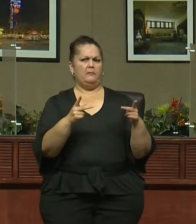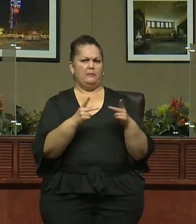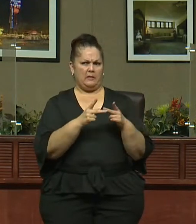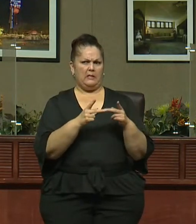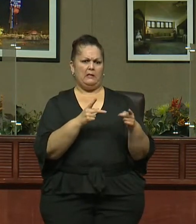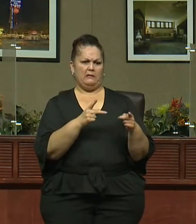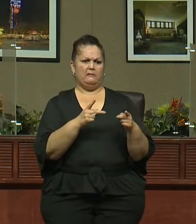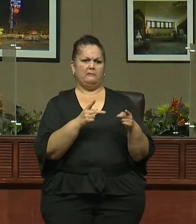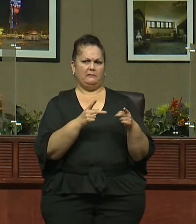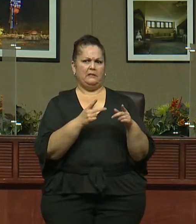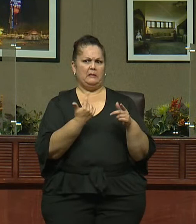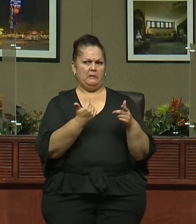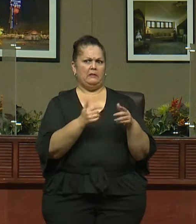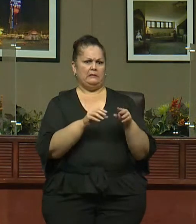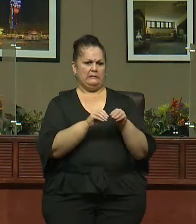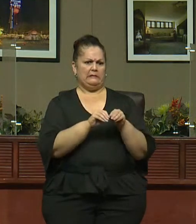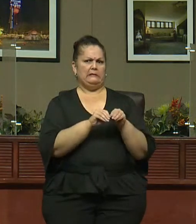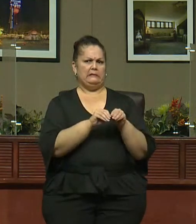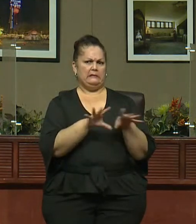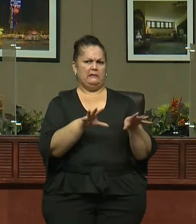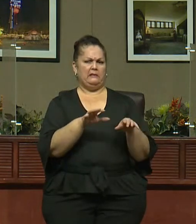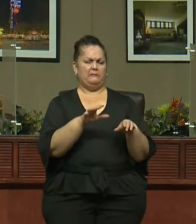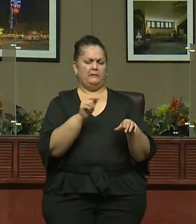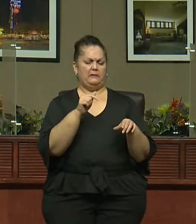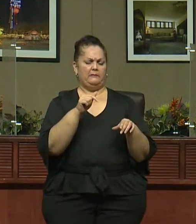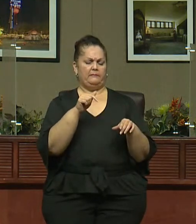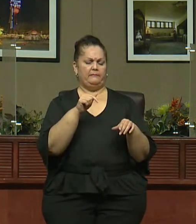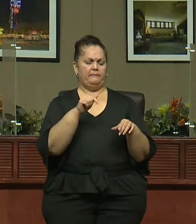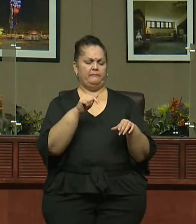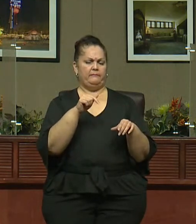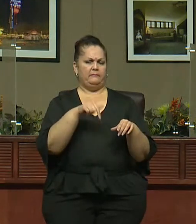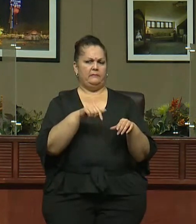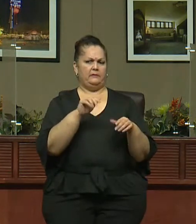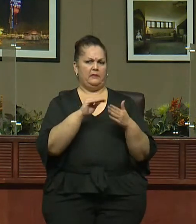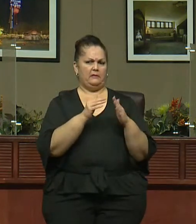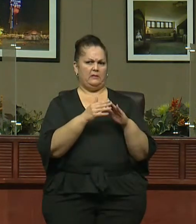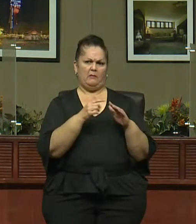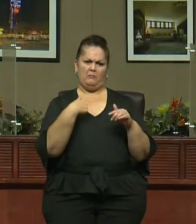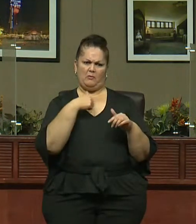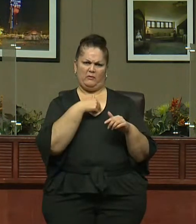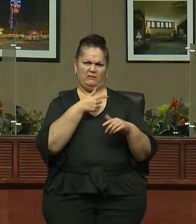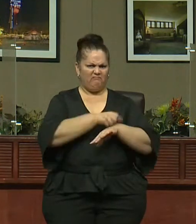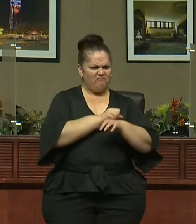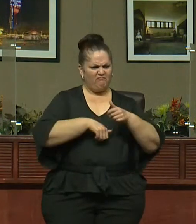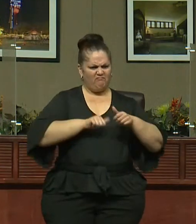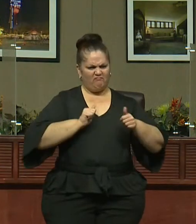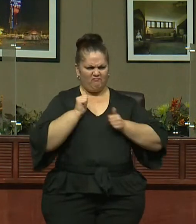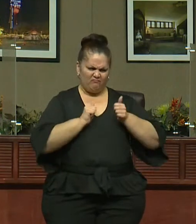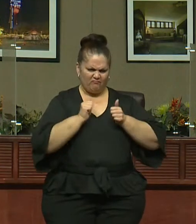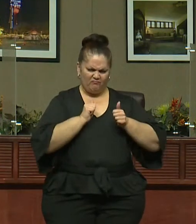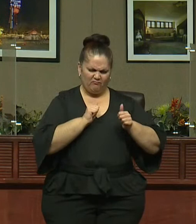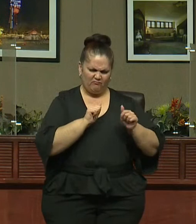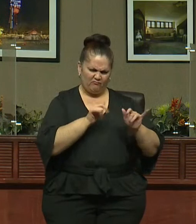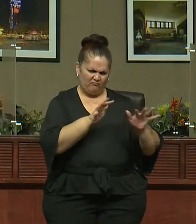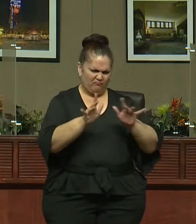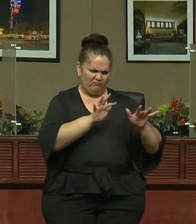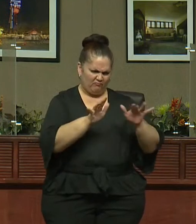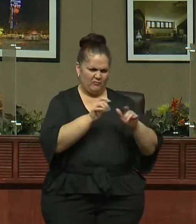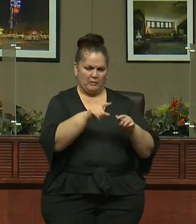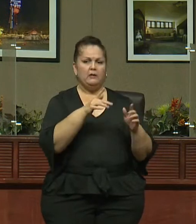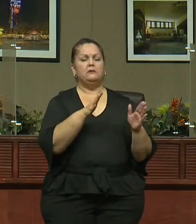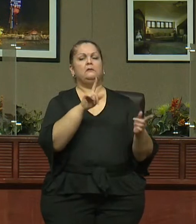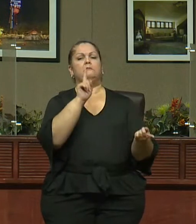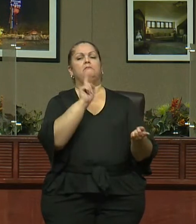large outbreak in a facility in downtown, and we work very aggressively with them, and he has been